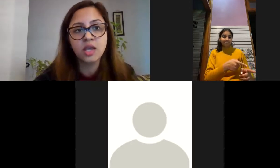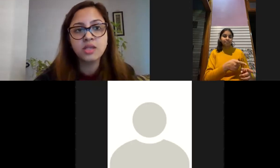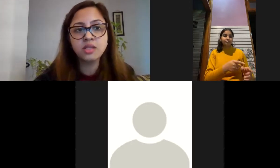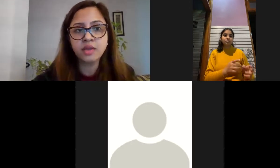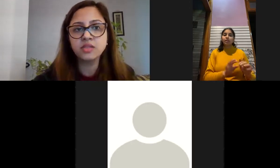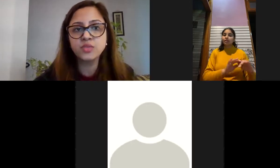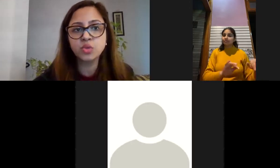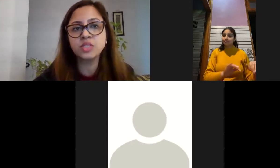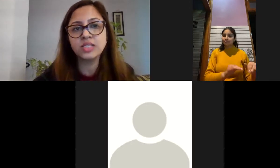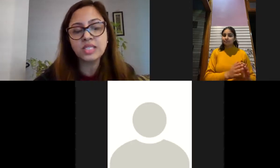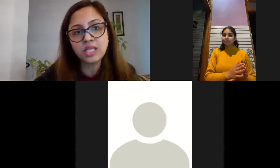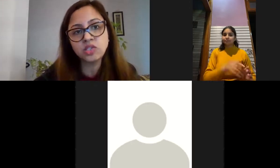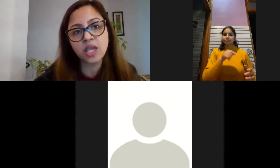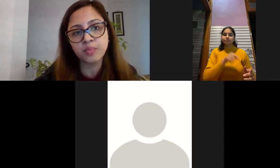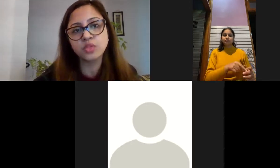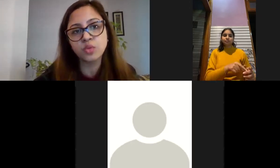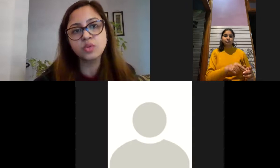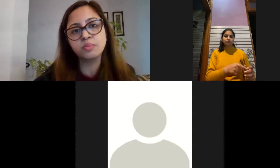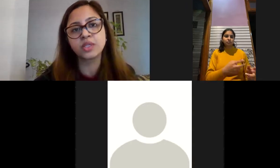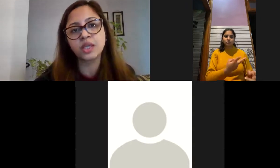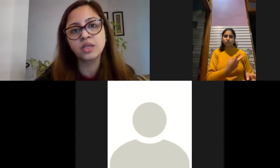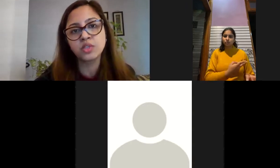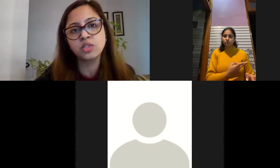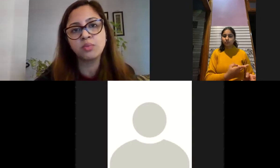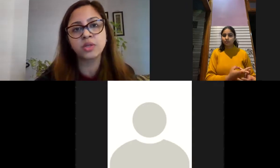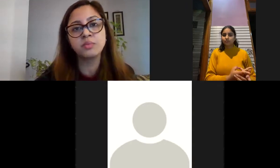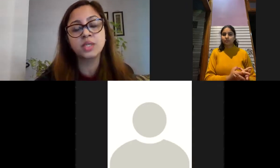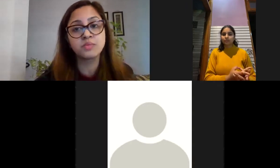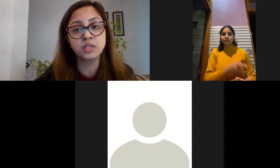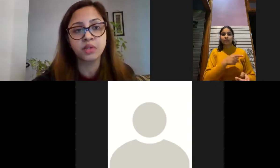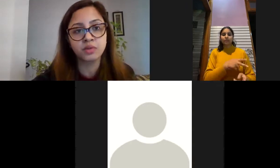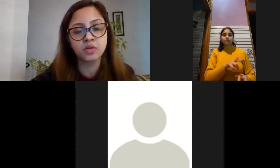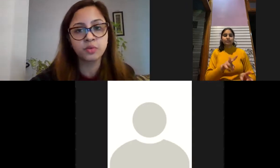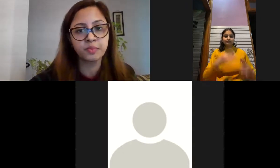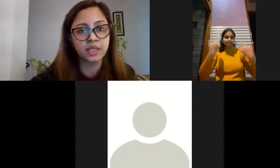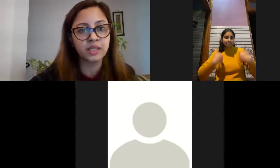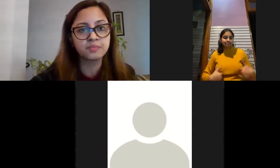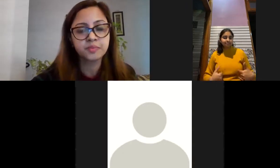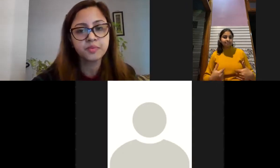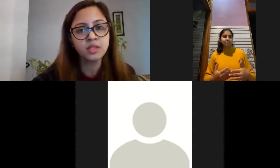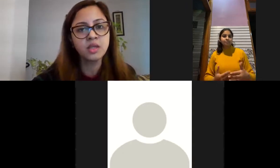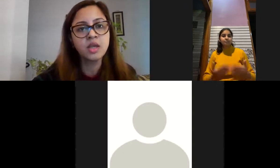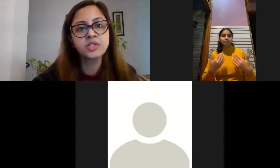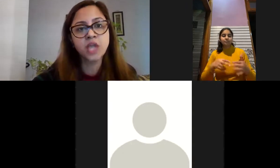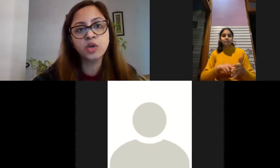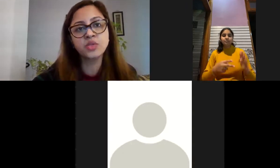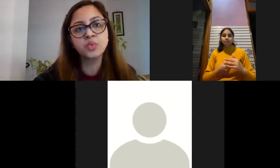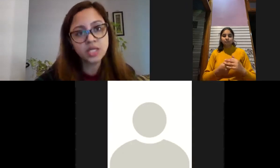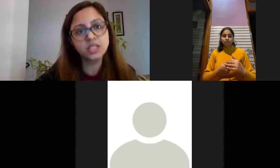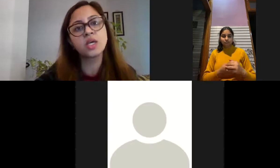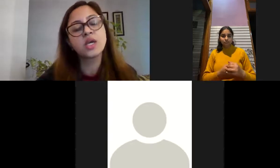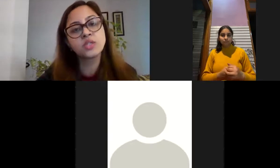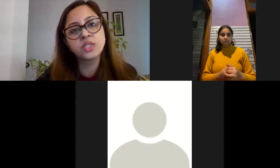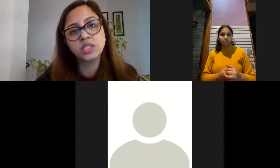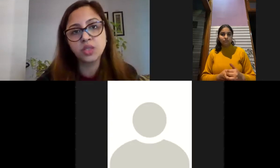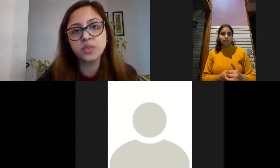strange. The narrative sources each episode of Bertha in which the body becomes a bearer of meaning. Charlotte